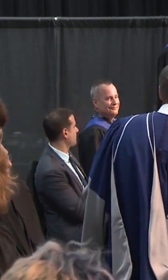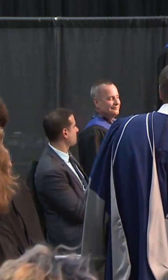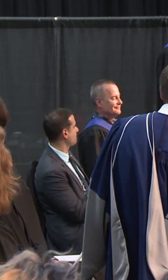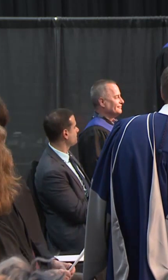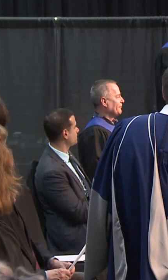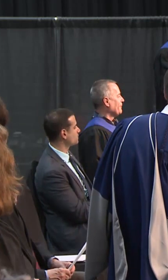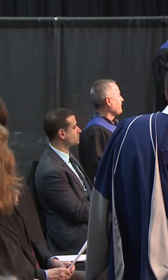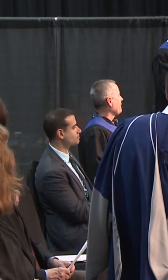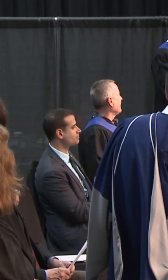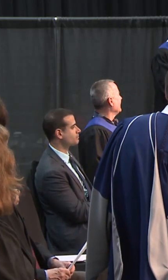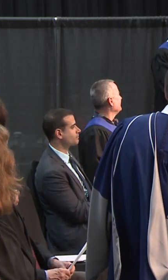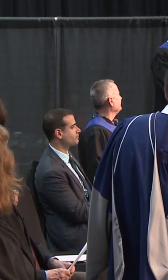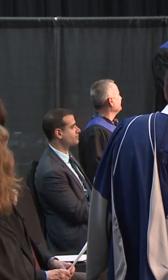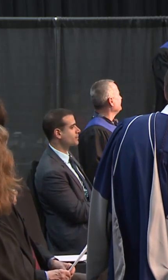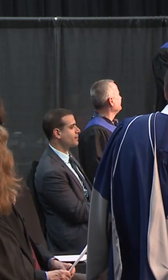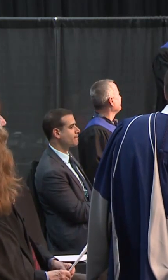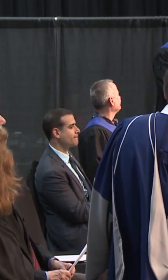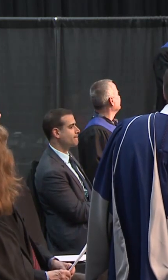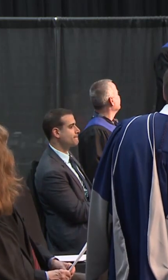Kylie.